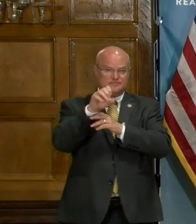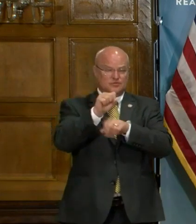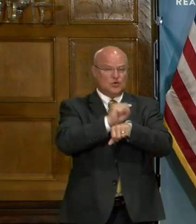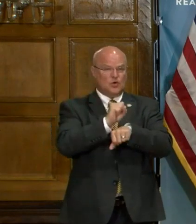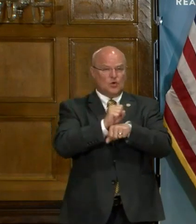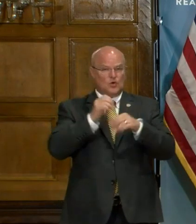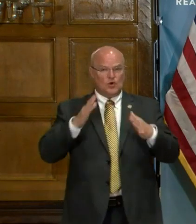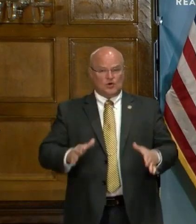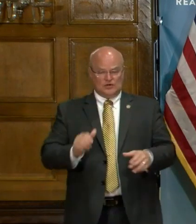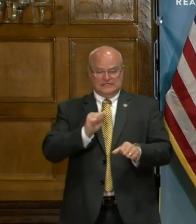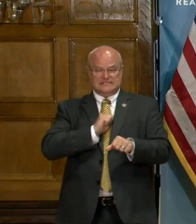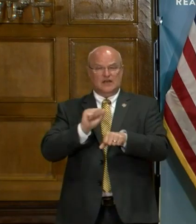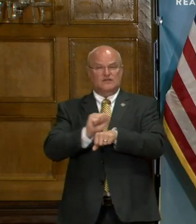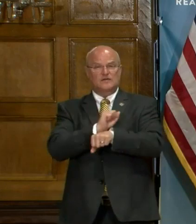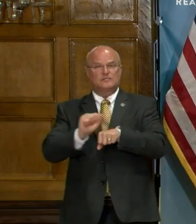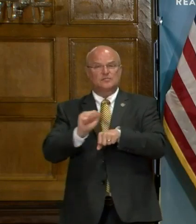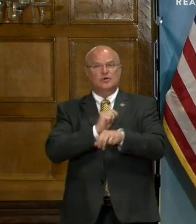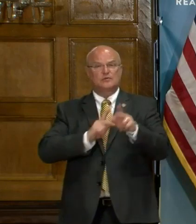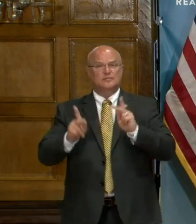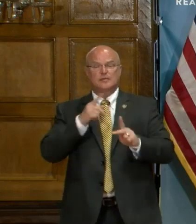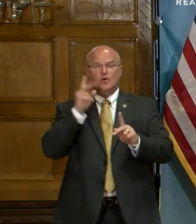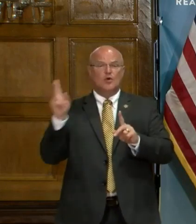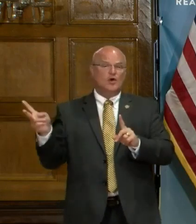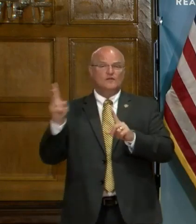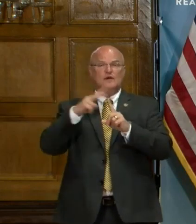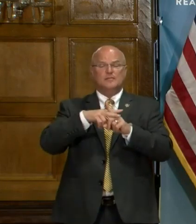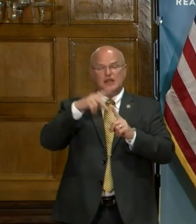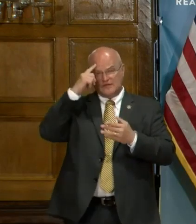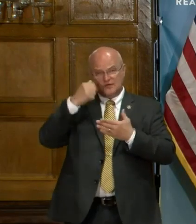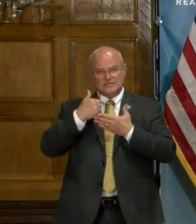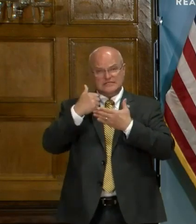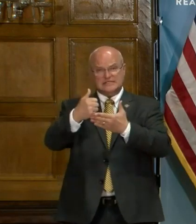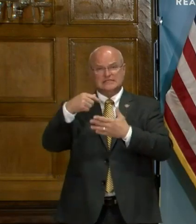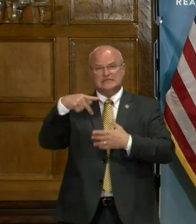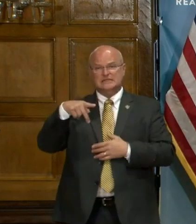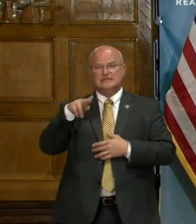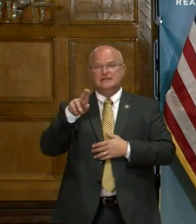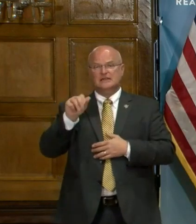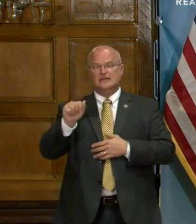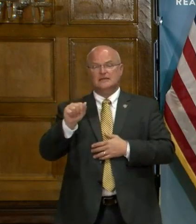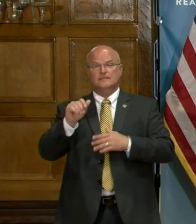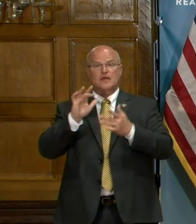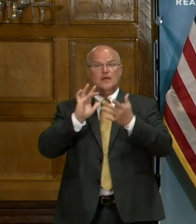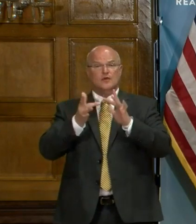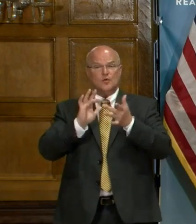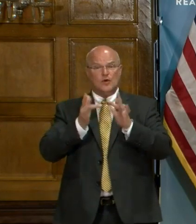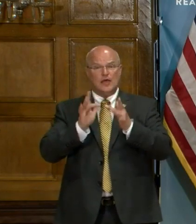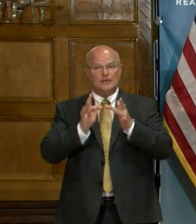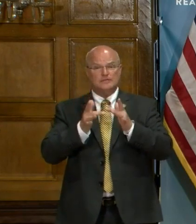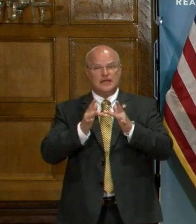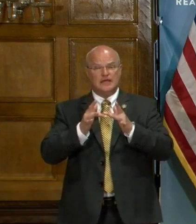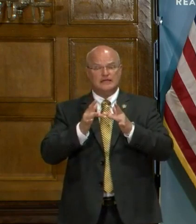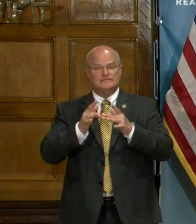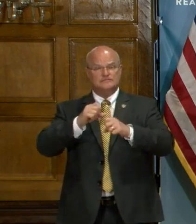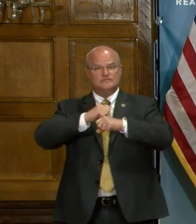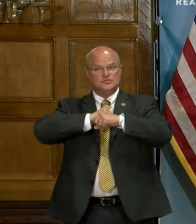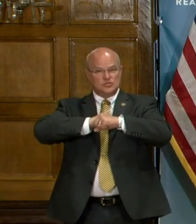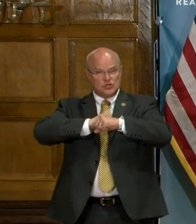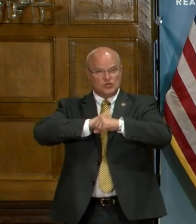our self-employed individuals who've applied for assistance. The website is